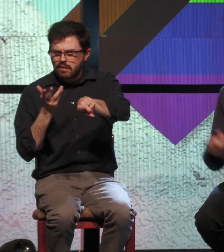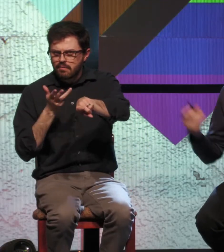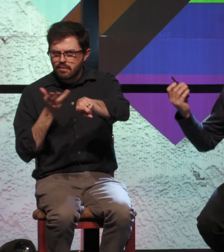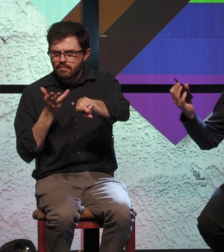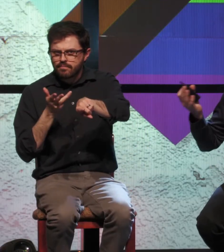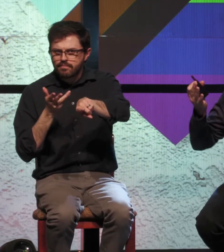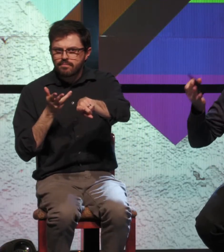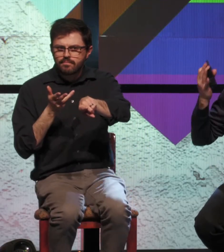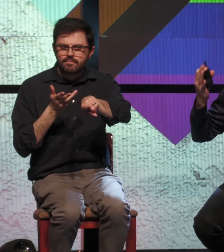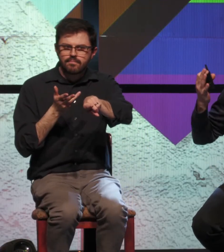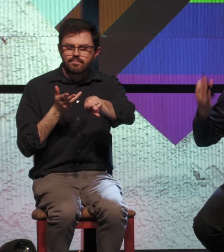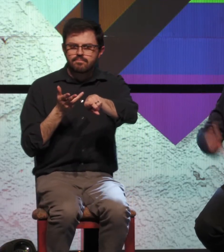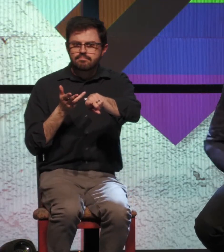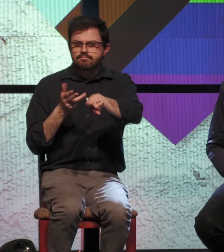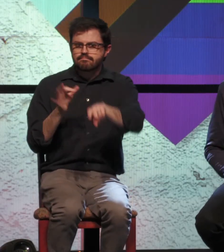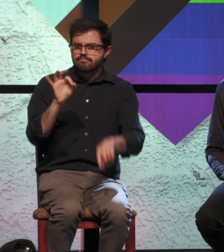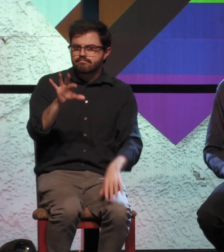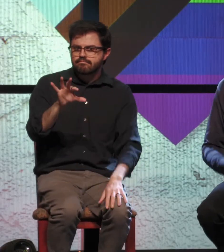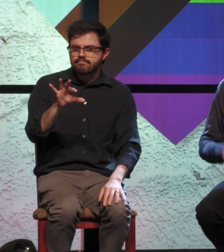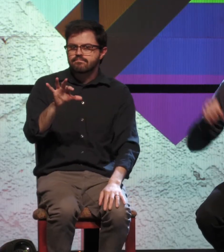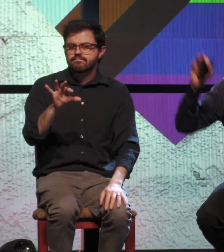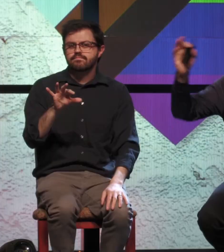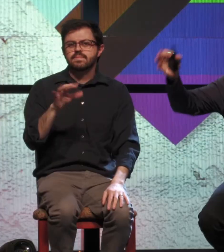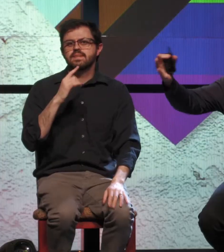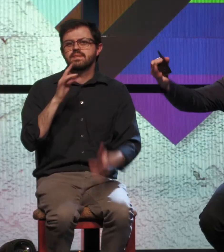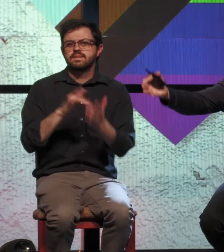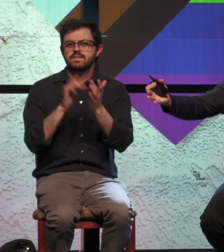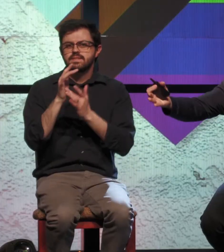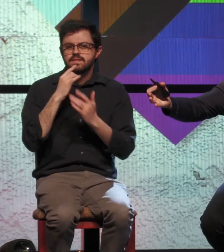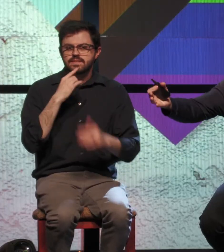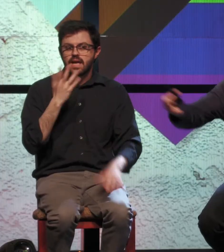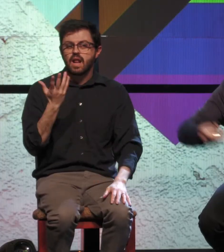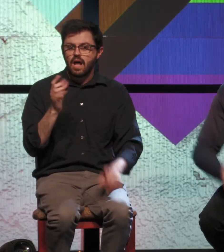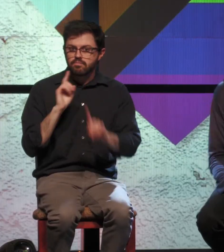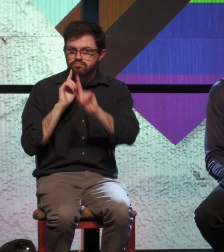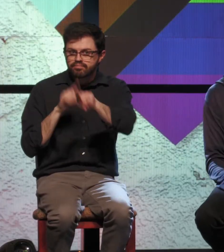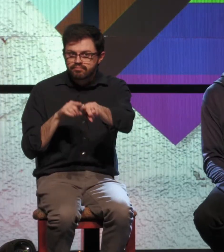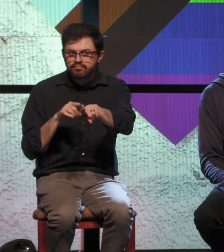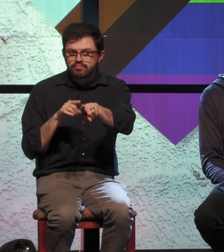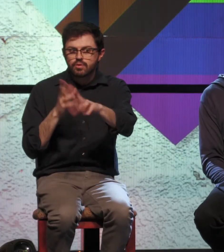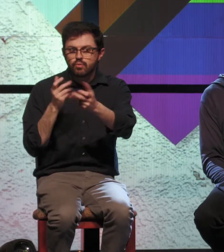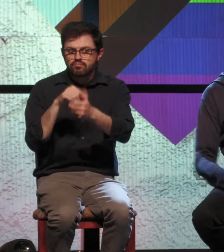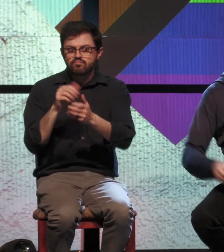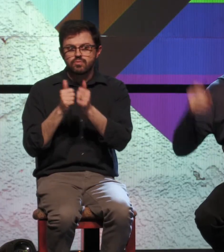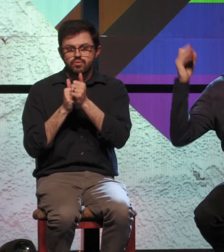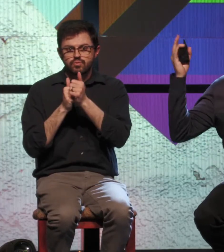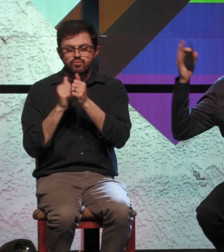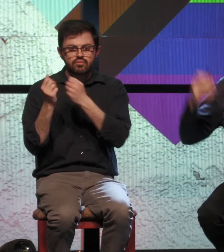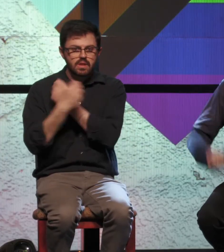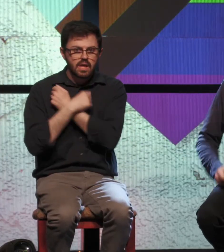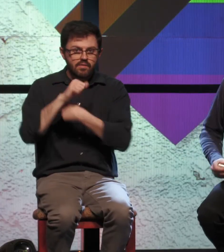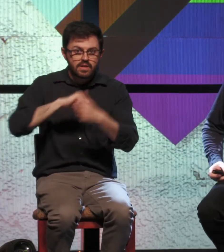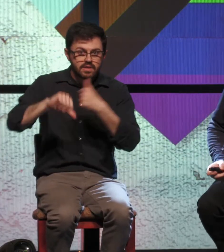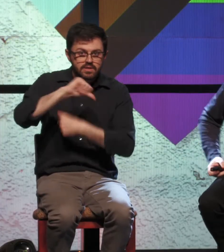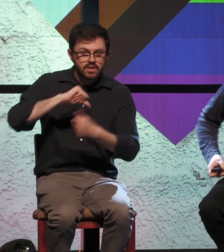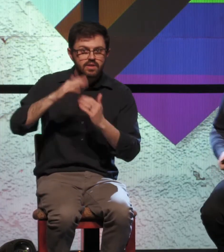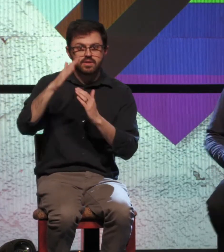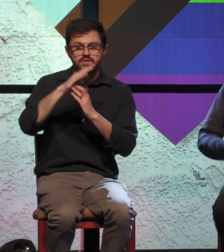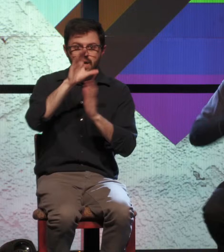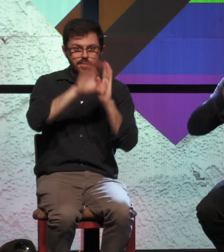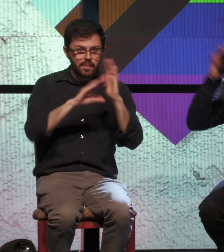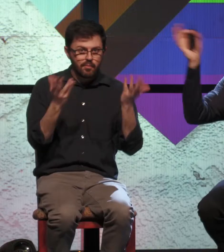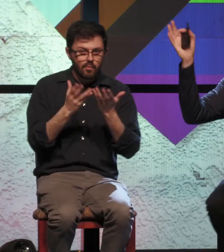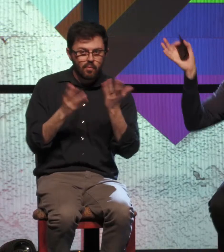I'm going to leave you a new command in John. He says that you would love each other. He says, what's the greatest commandment? Love